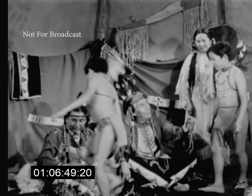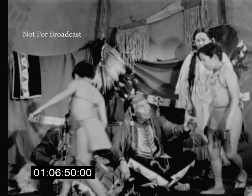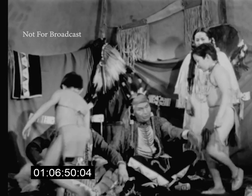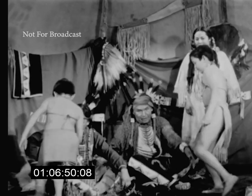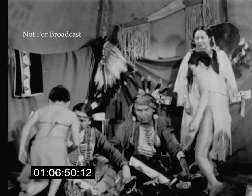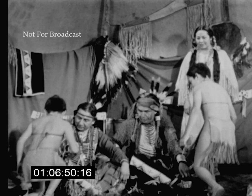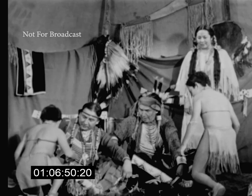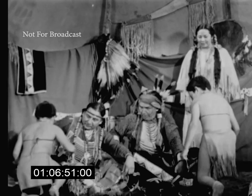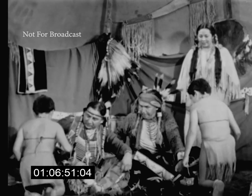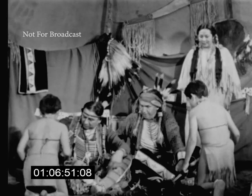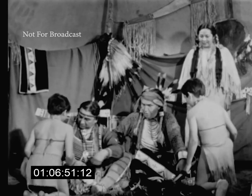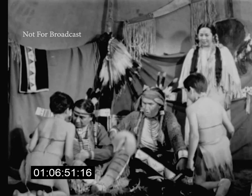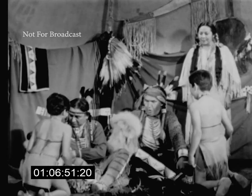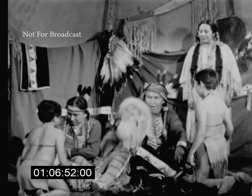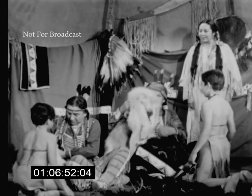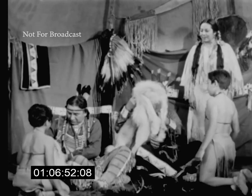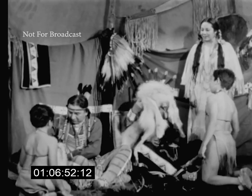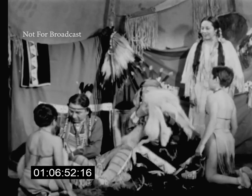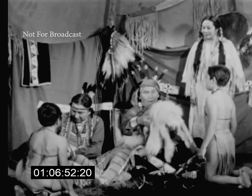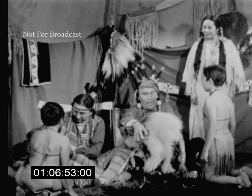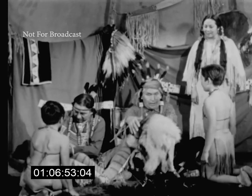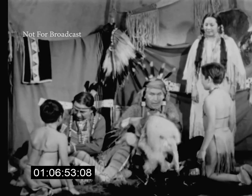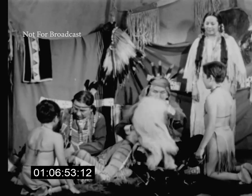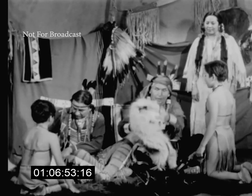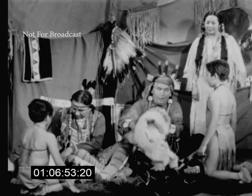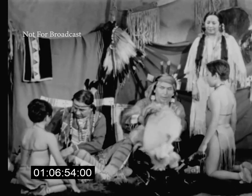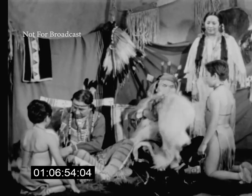Micah, Jack, yeah. Now, Cook, Alta.